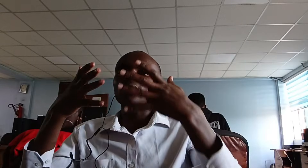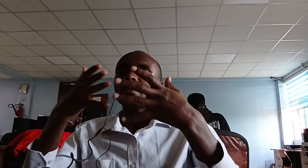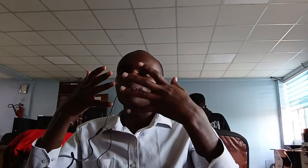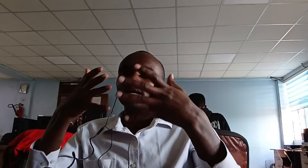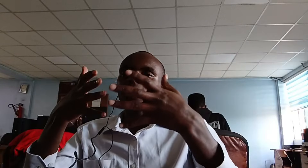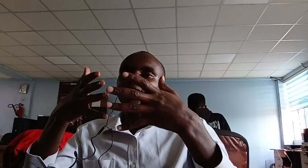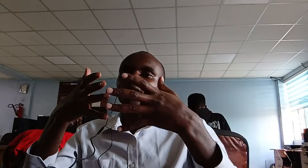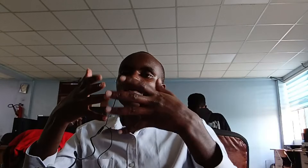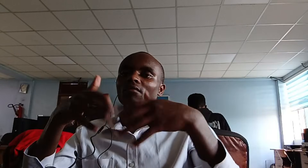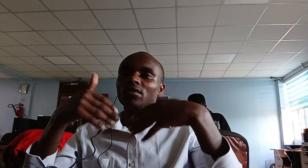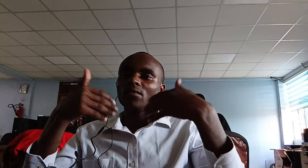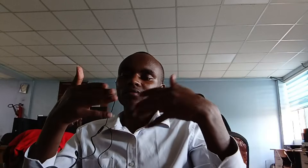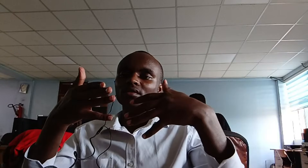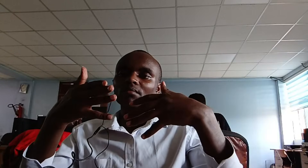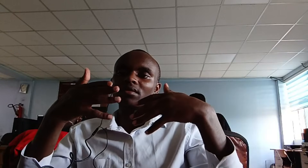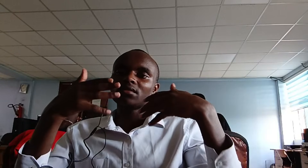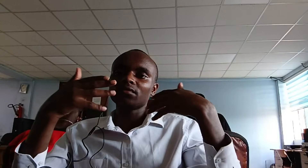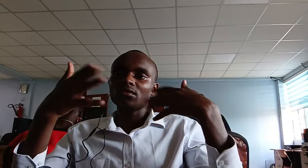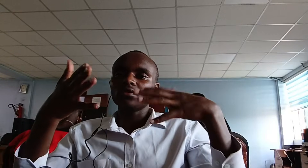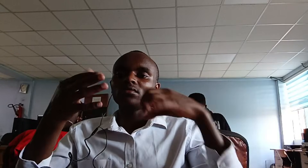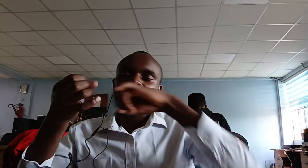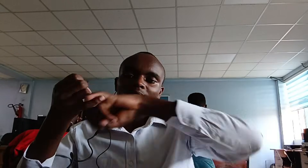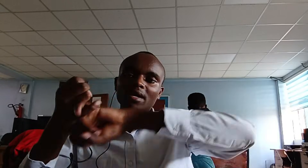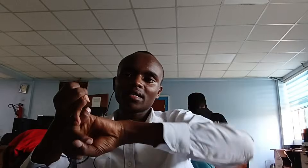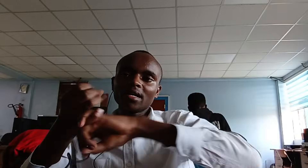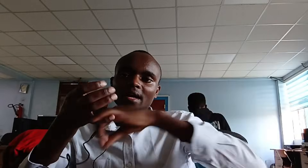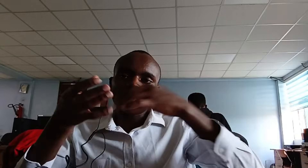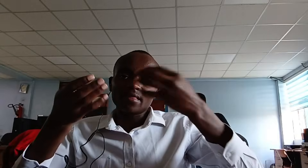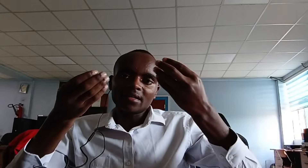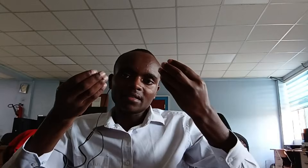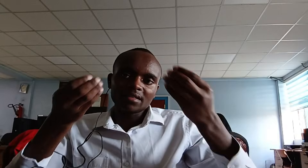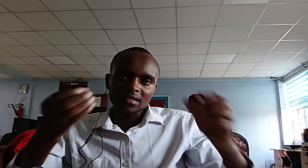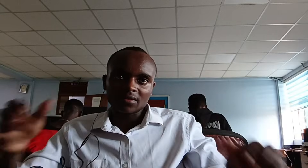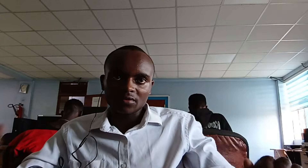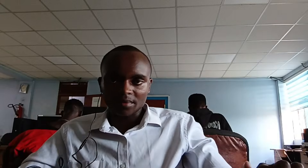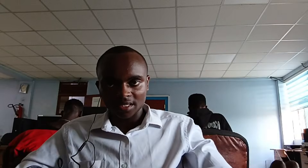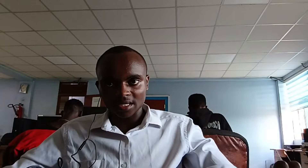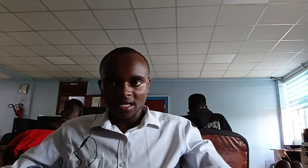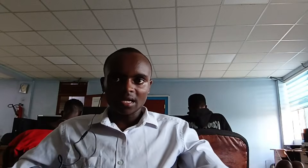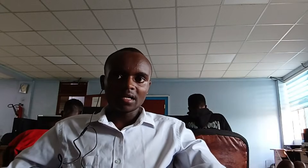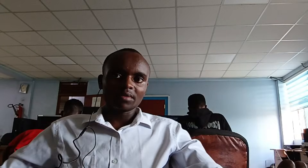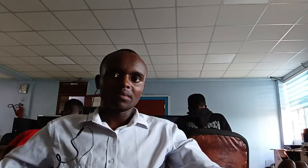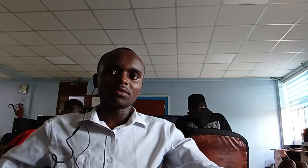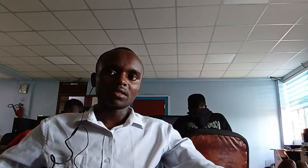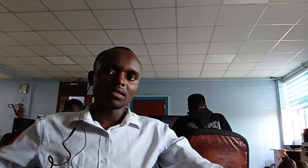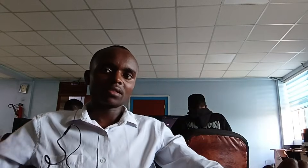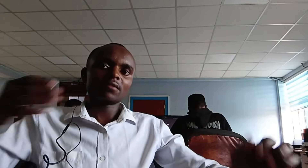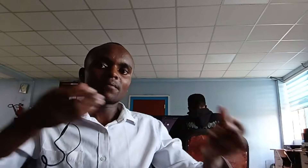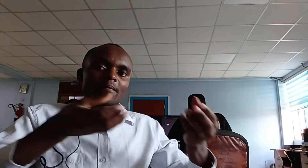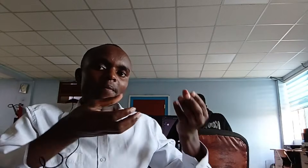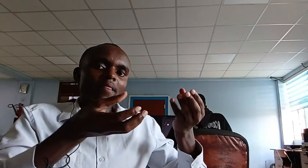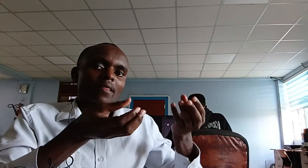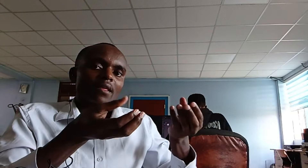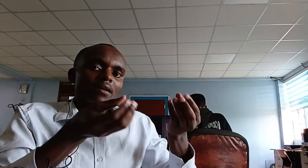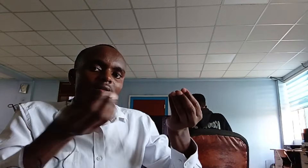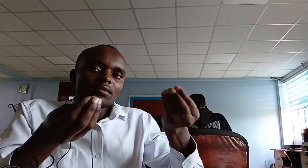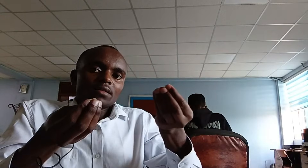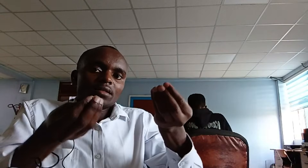number of the wives, but if you don't know it's marry, then this is the sign for men. I will demonstrate. See,